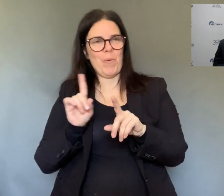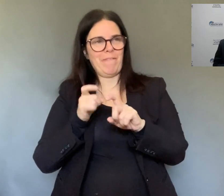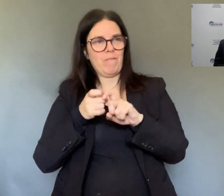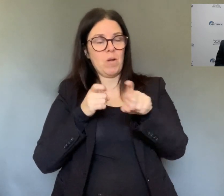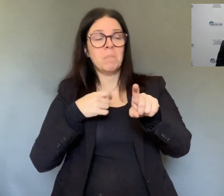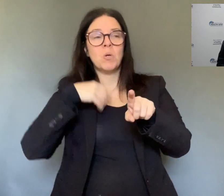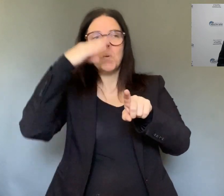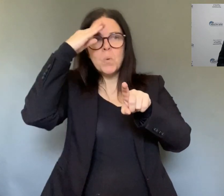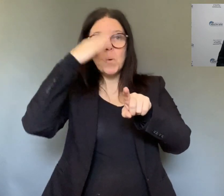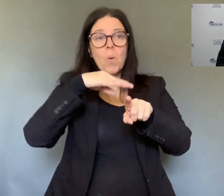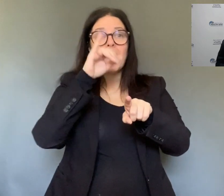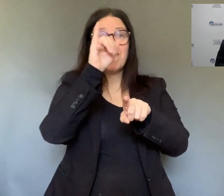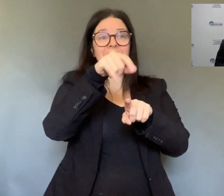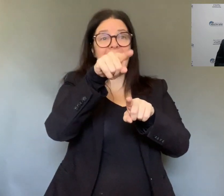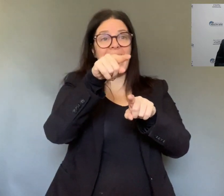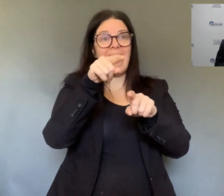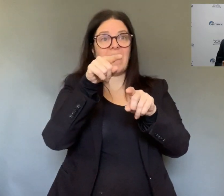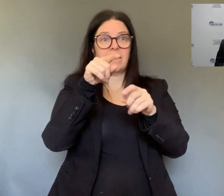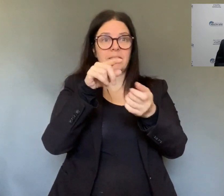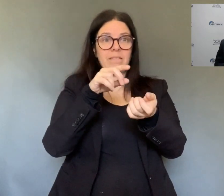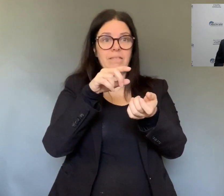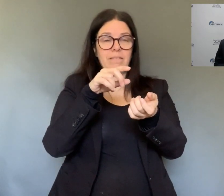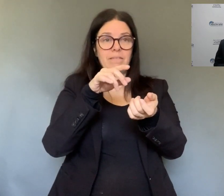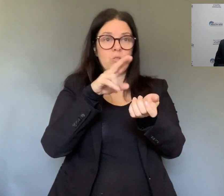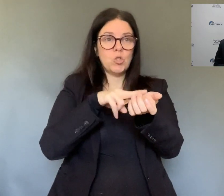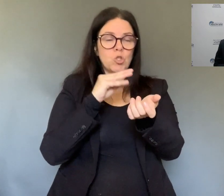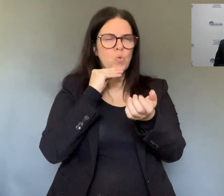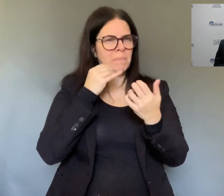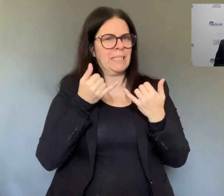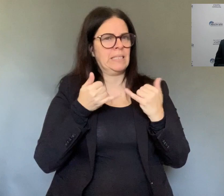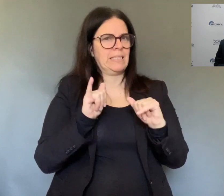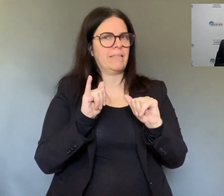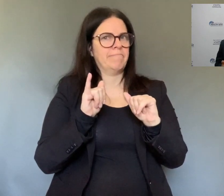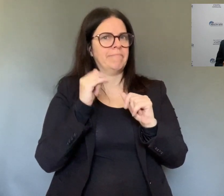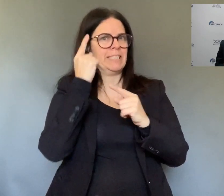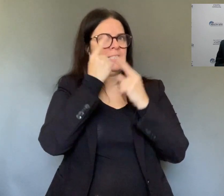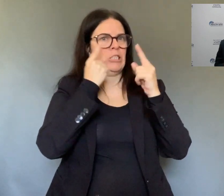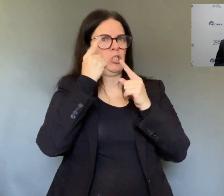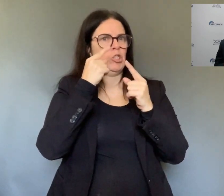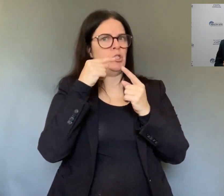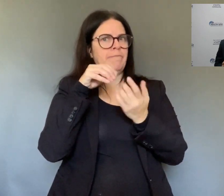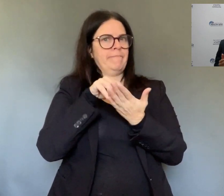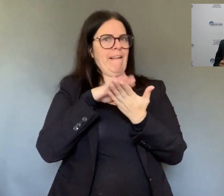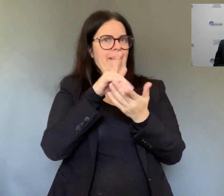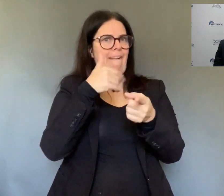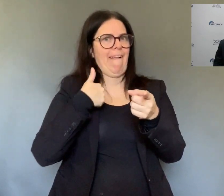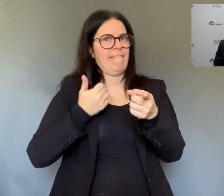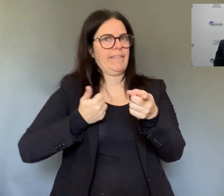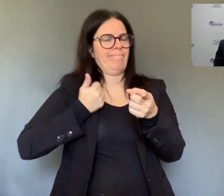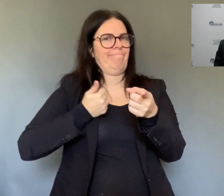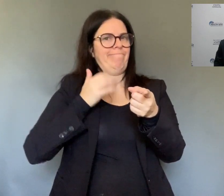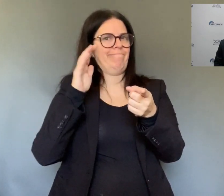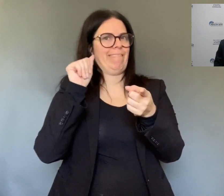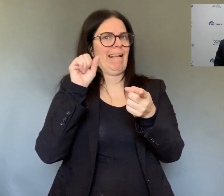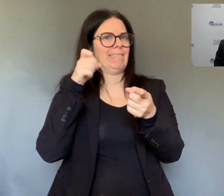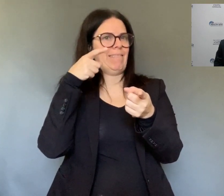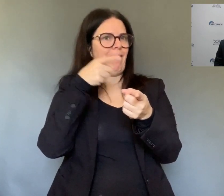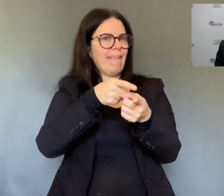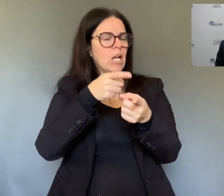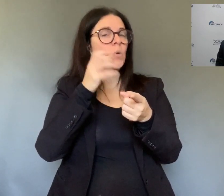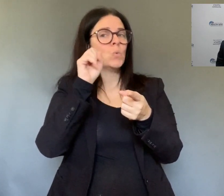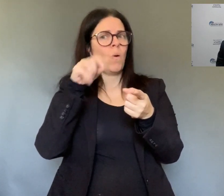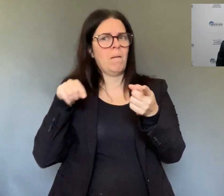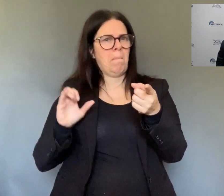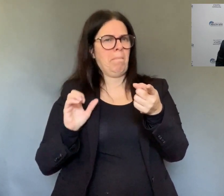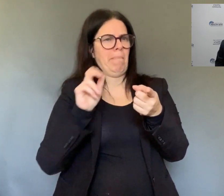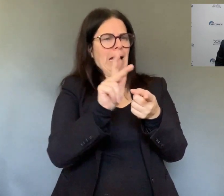that the facility is still under outbreak, and some of these conversations, when it happens, we'll have to take all of those factors into consideration before a transfer